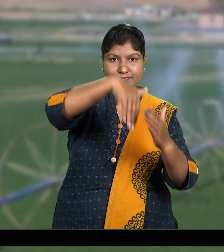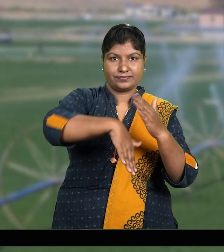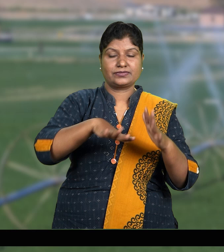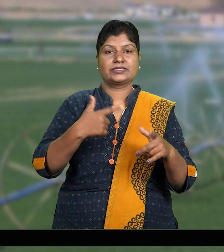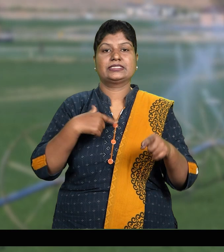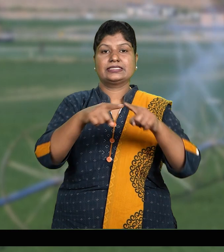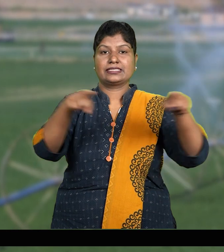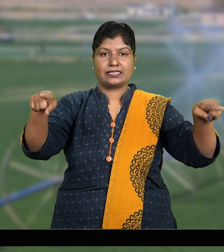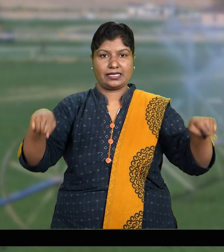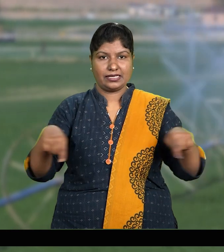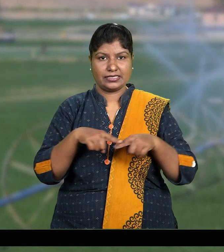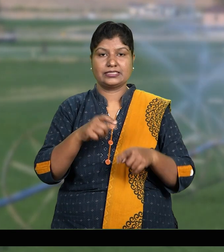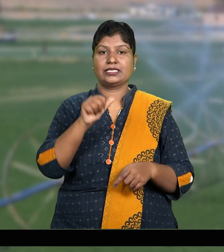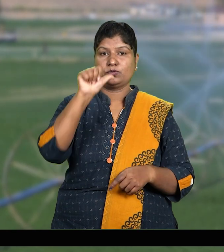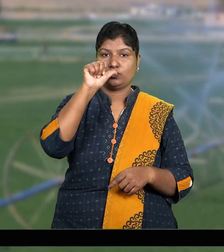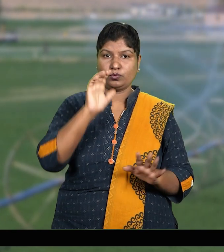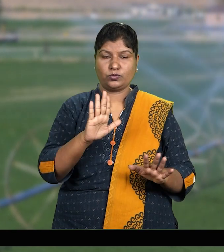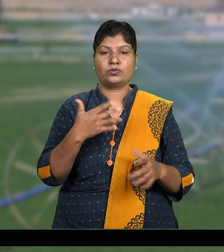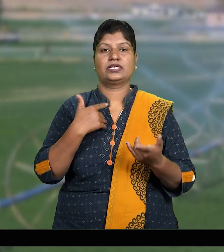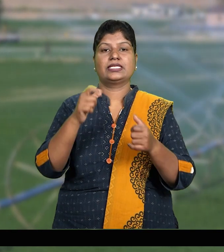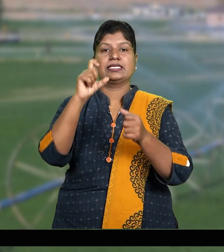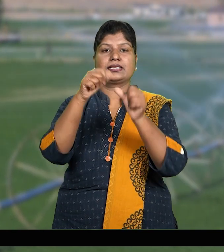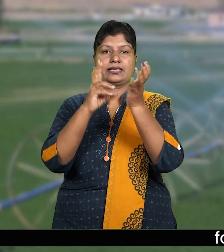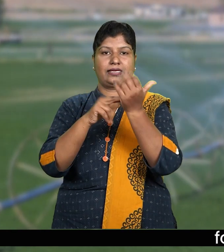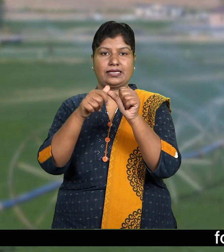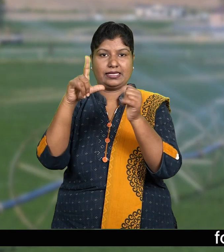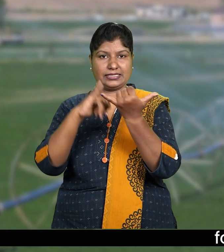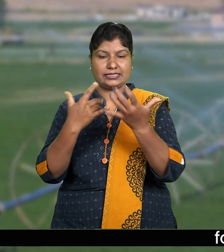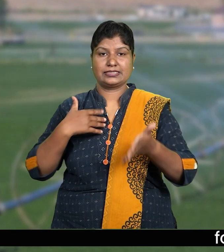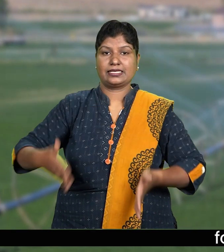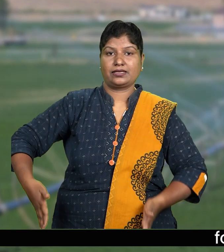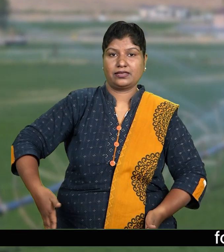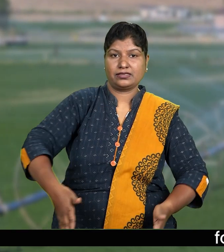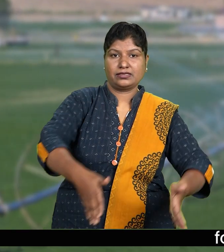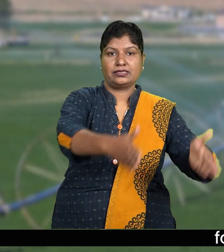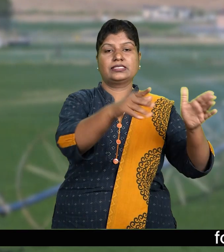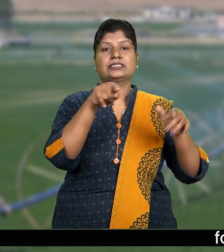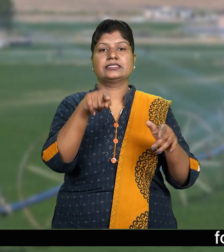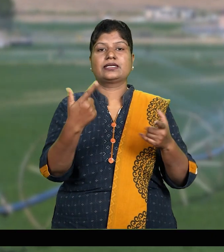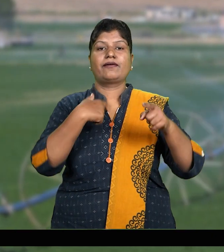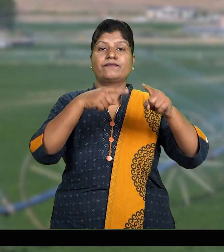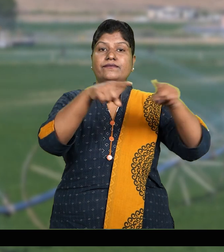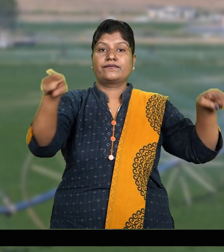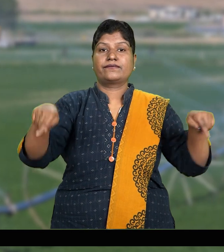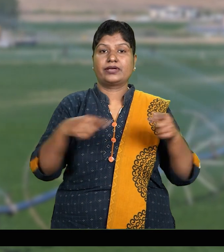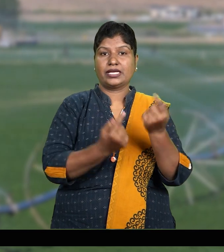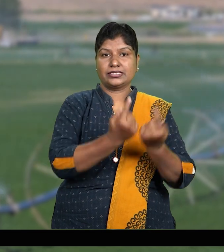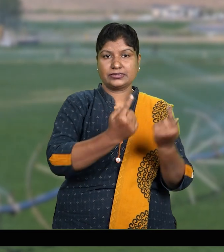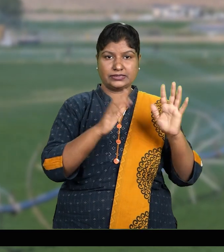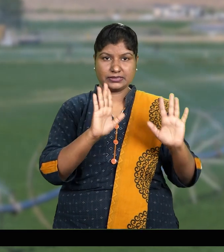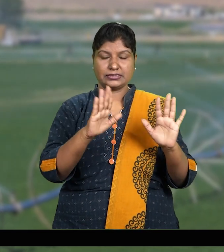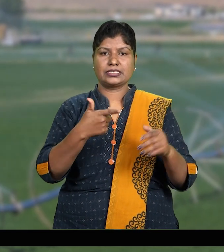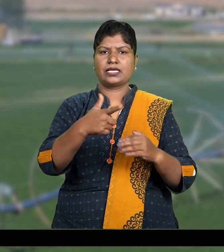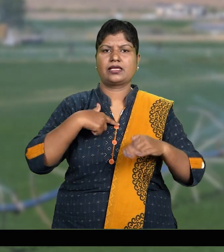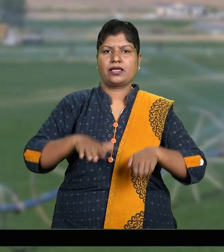lakes, and canals for taking into the fields is lifted up